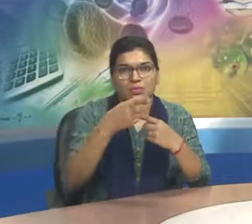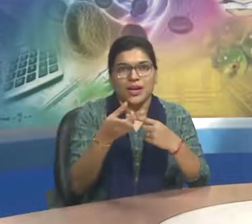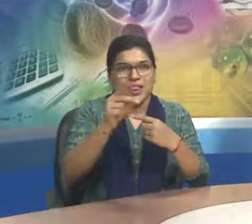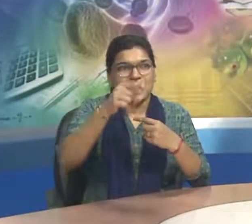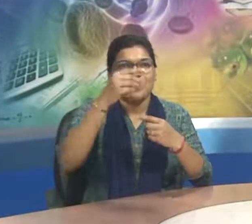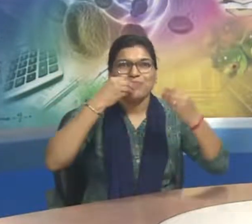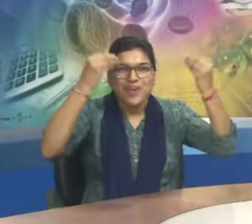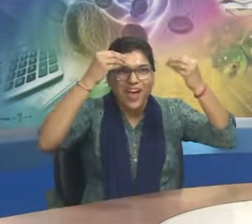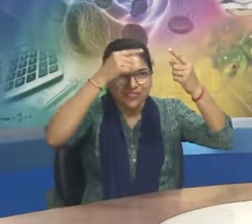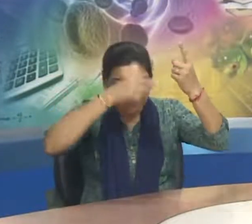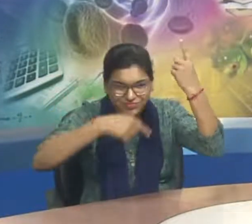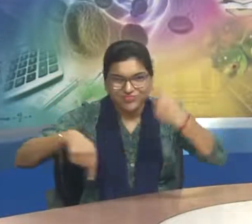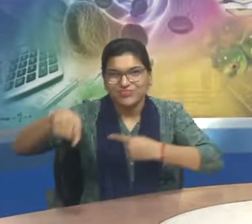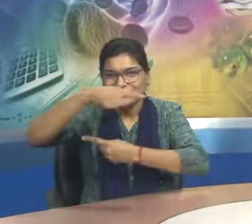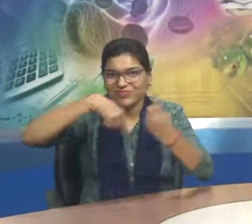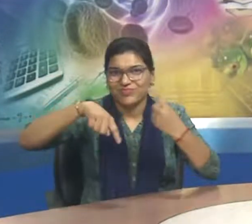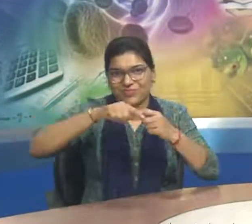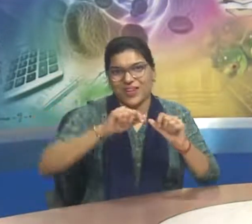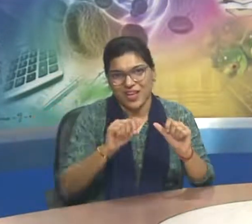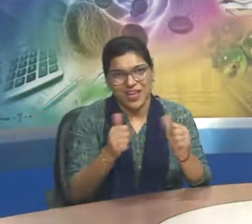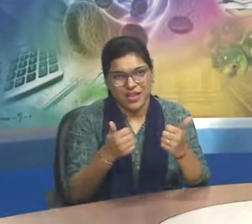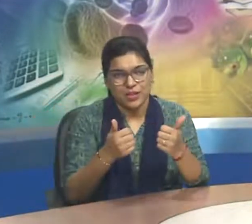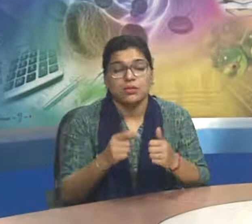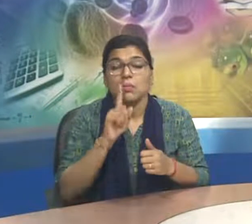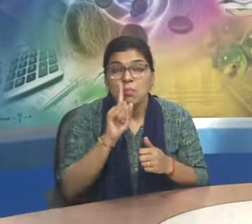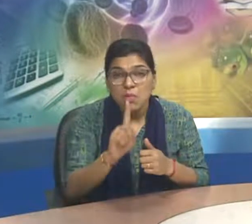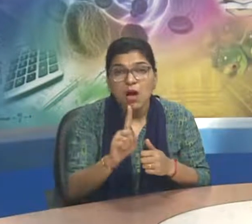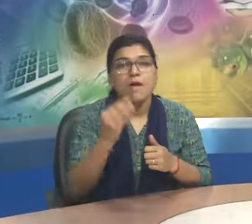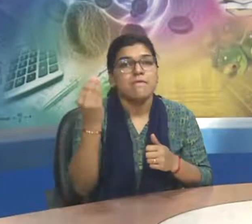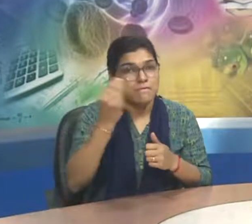water, we all know that water is a natural,